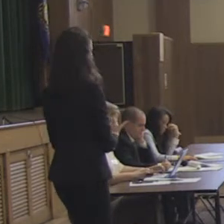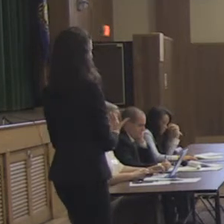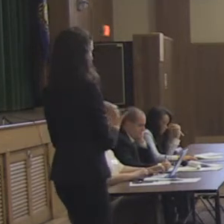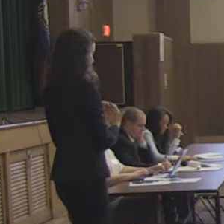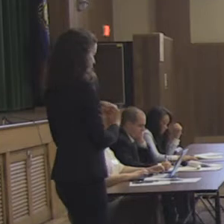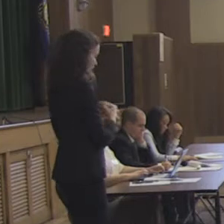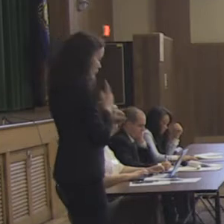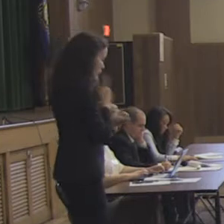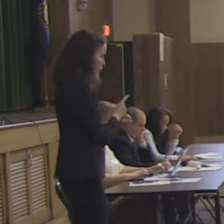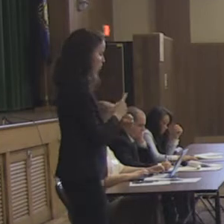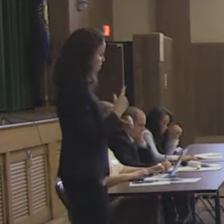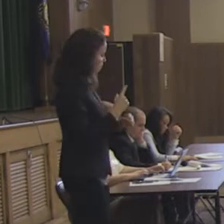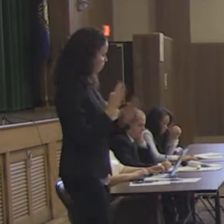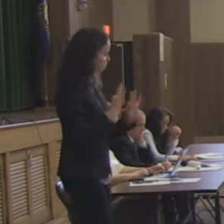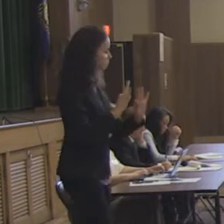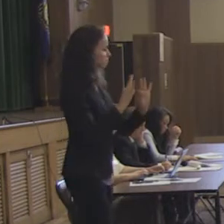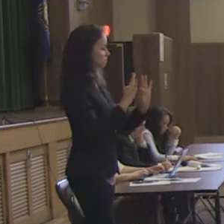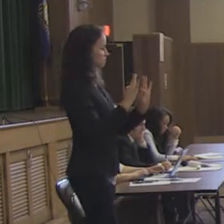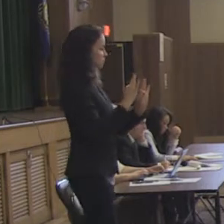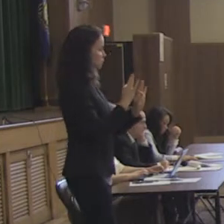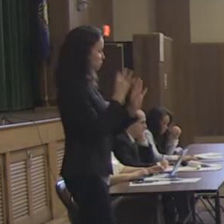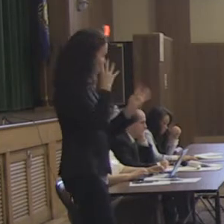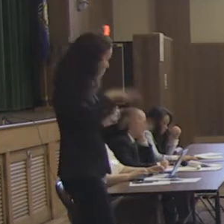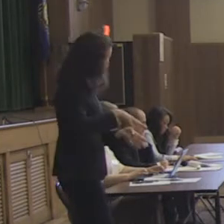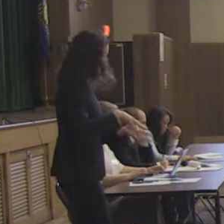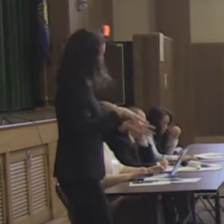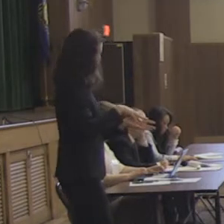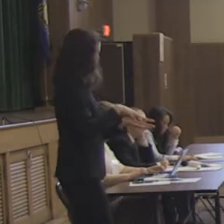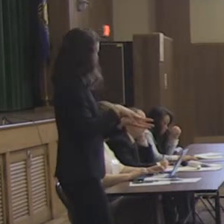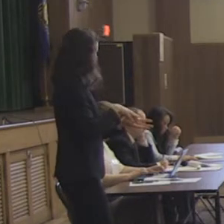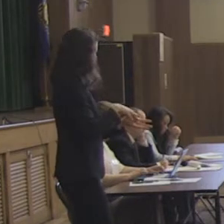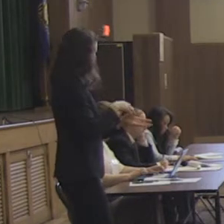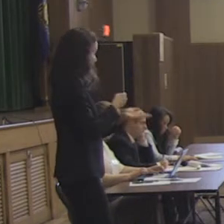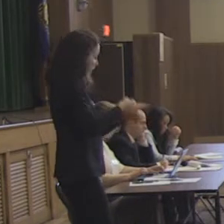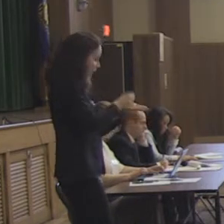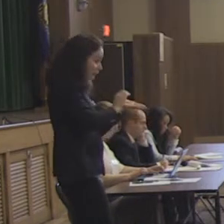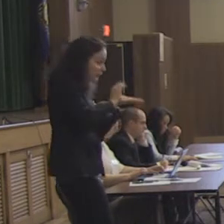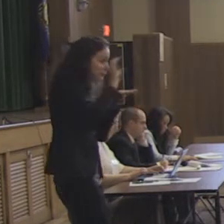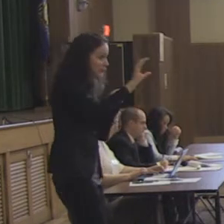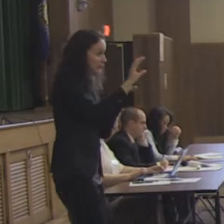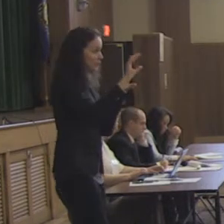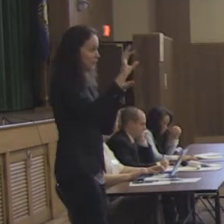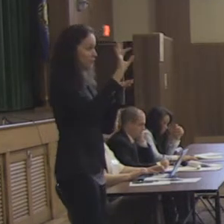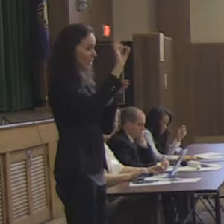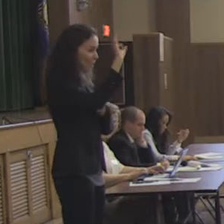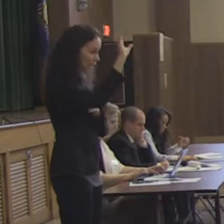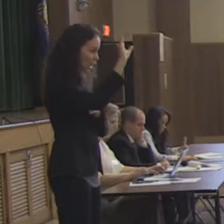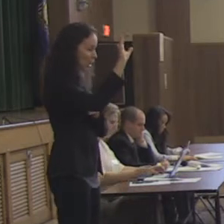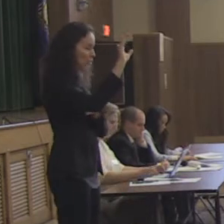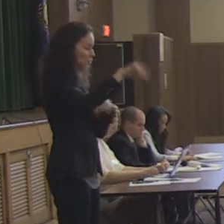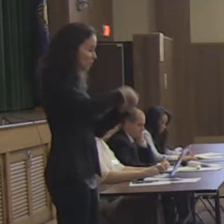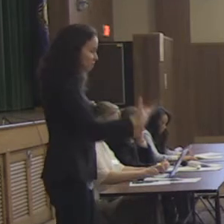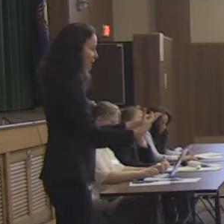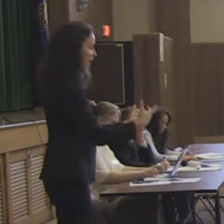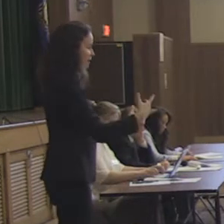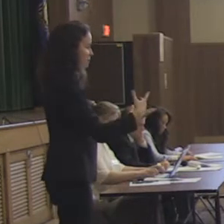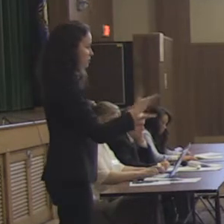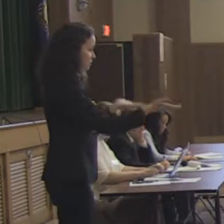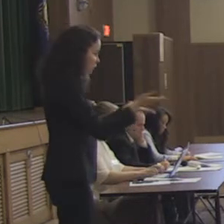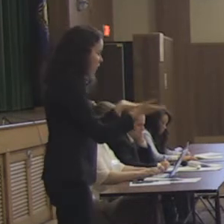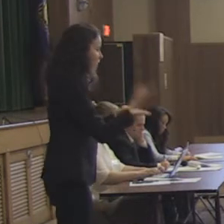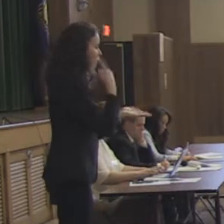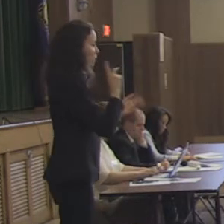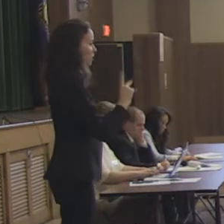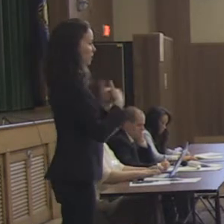that occurs and that there is adequate funding for individuals with complex needs. In addition to that, I think some of